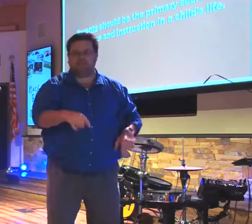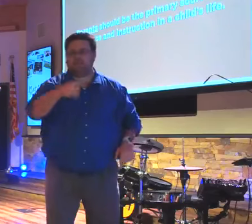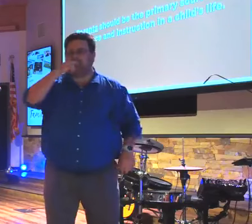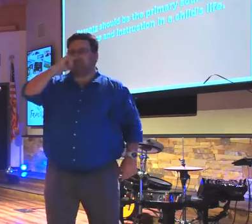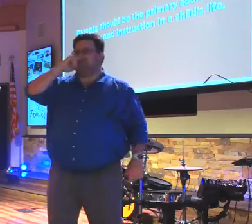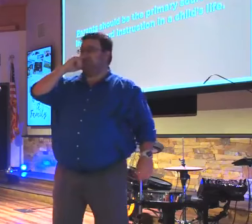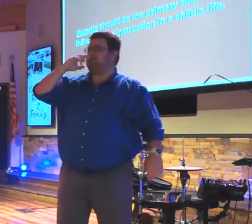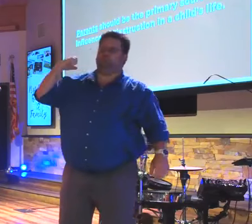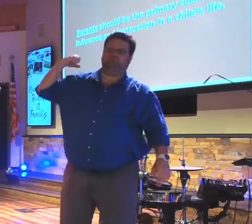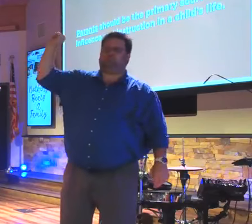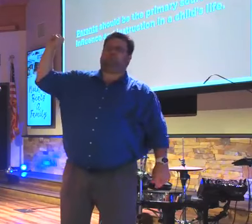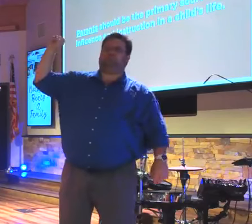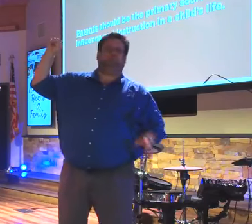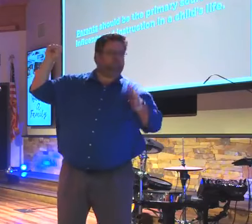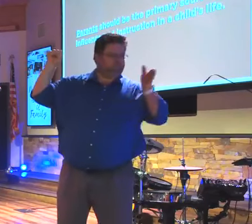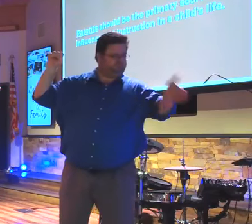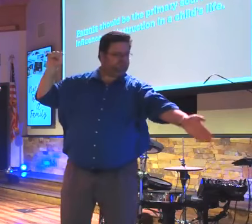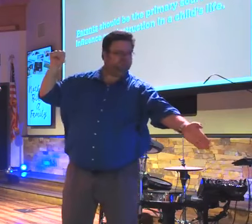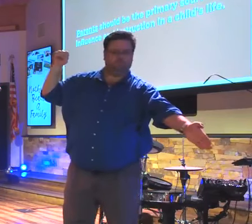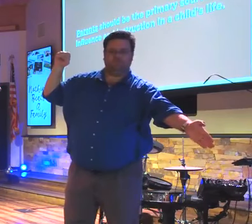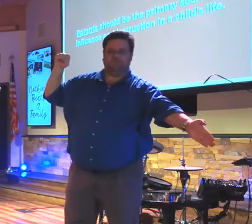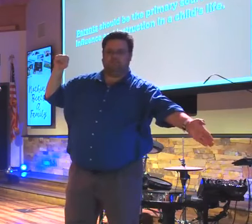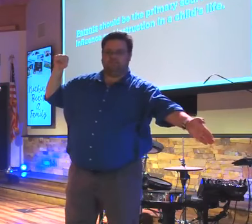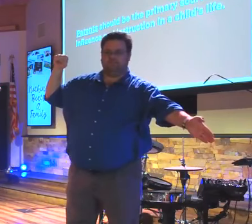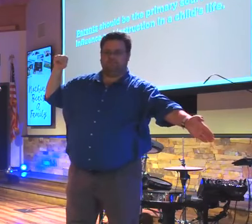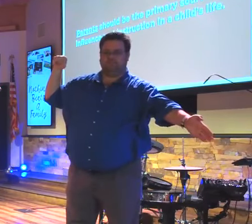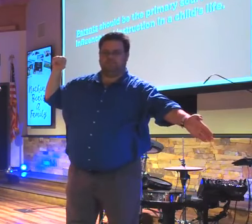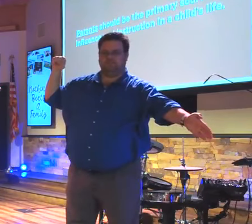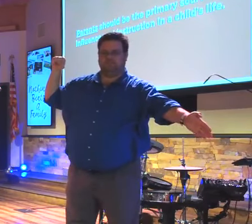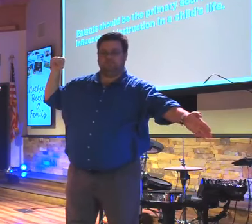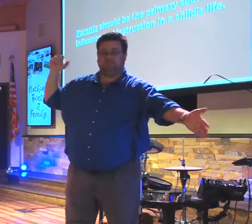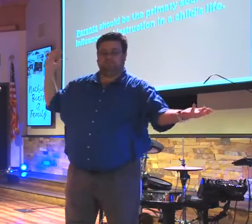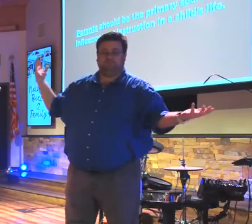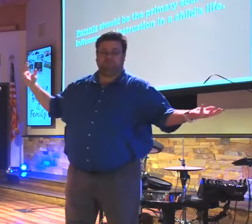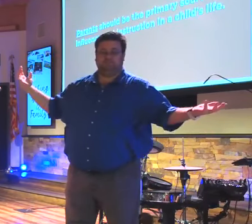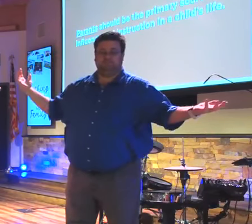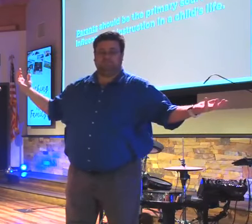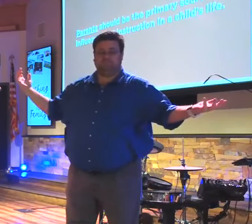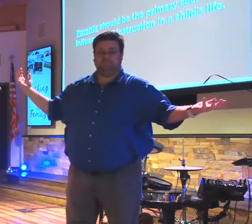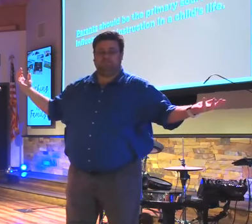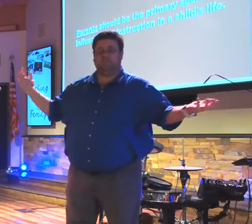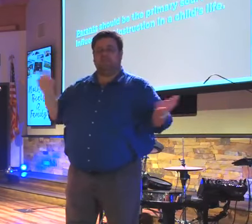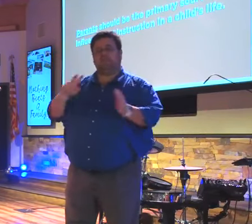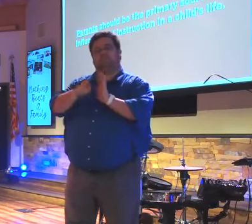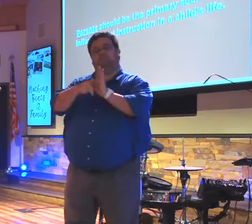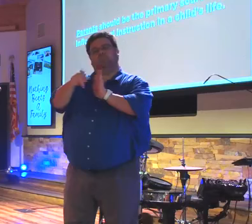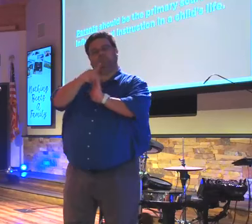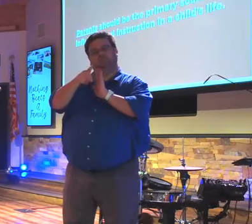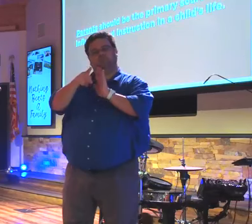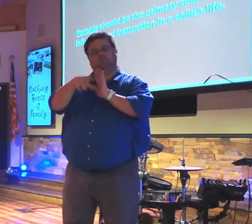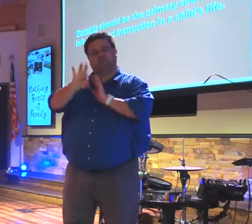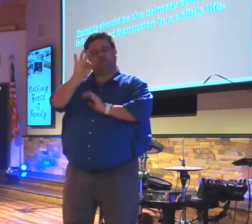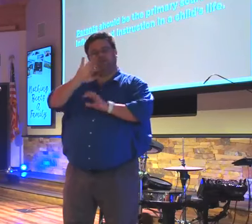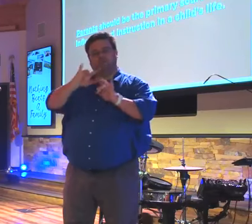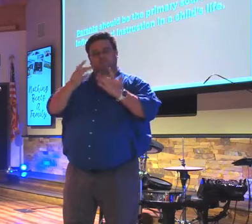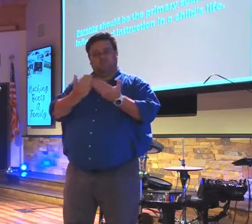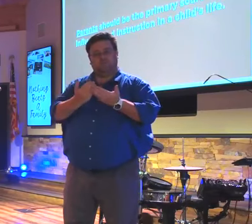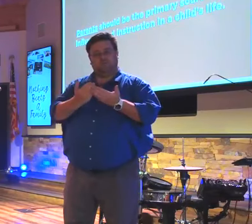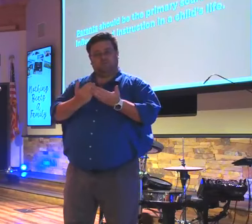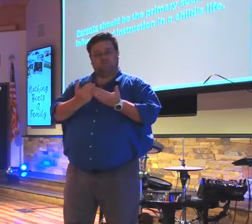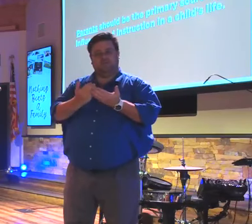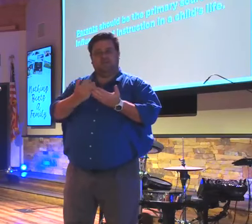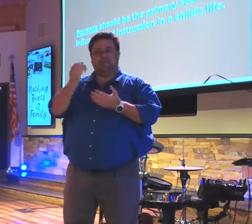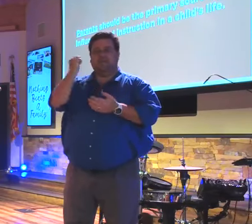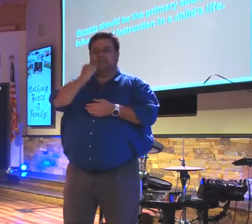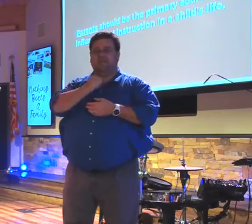still rebelled. They went down the wrong path. The kids kind of just self-destructed. There's a principle that's found in the Bible that teaches